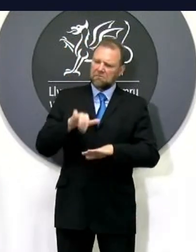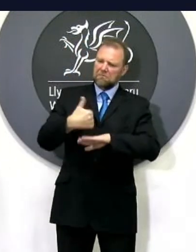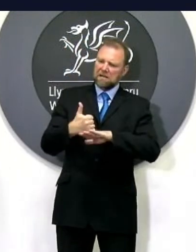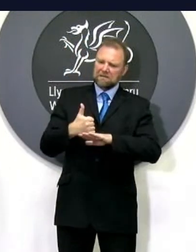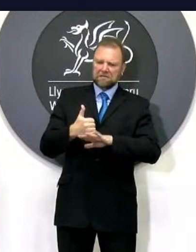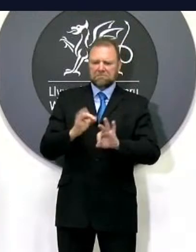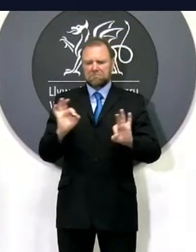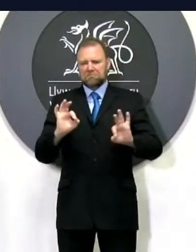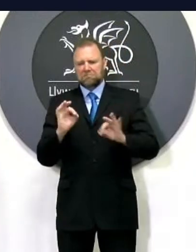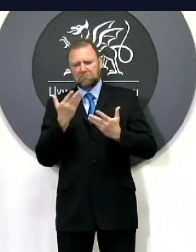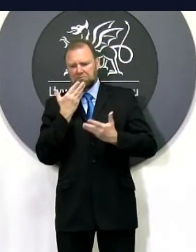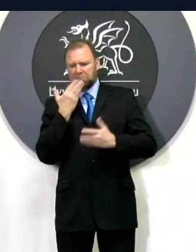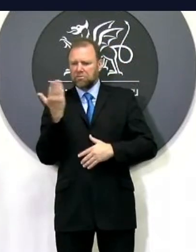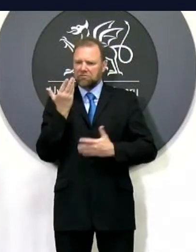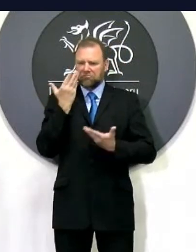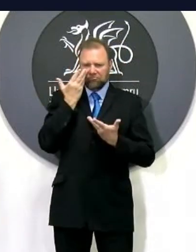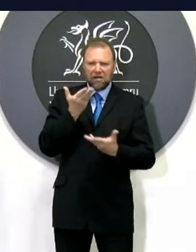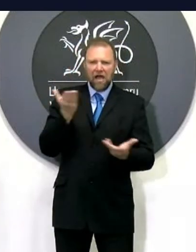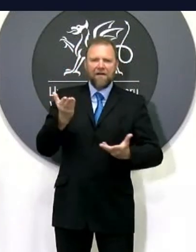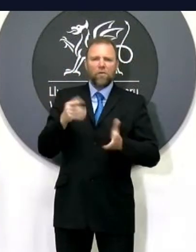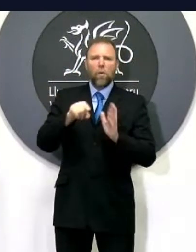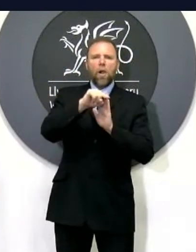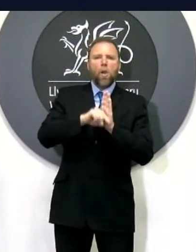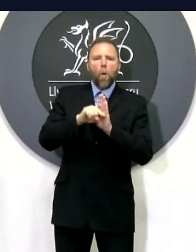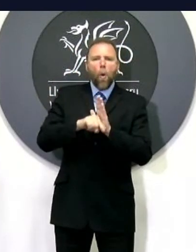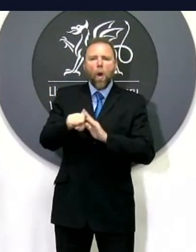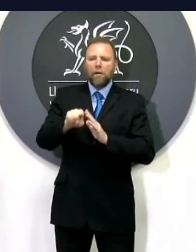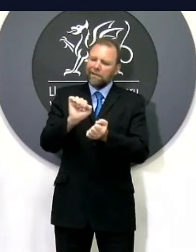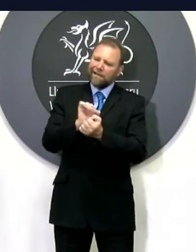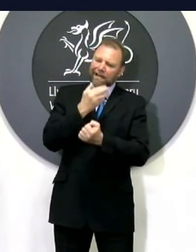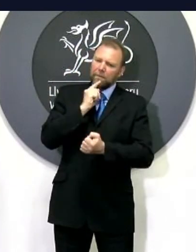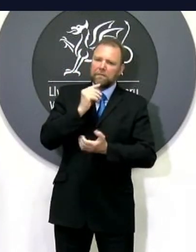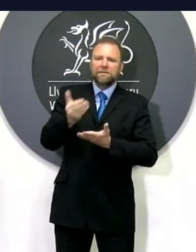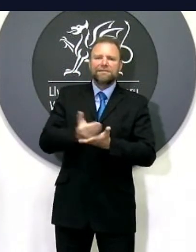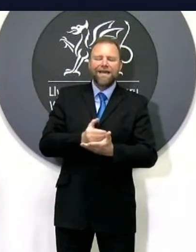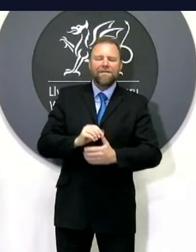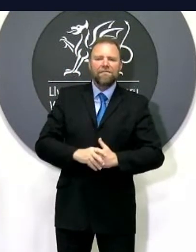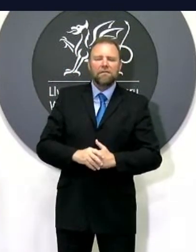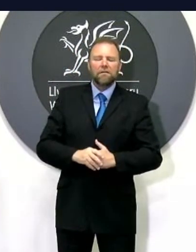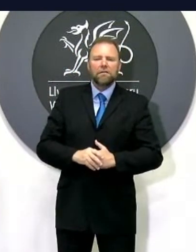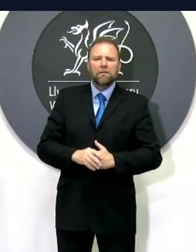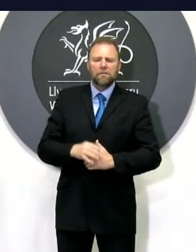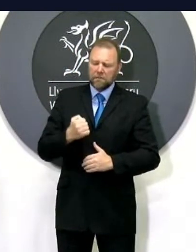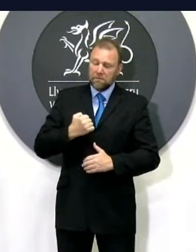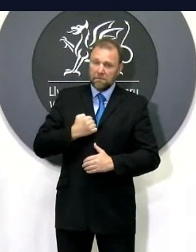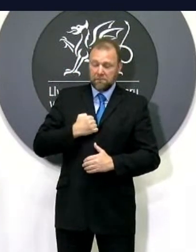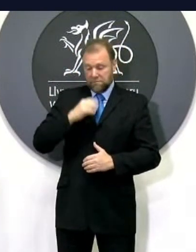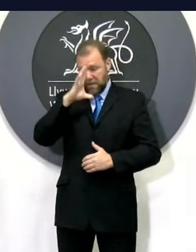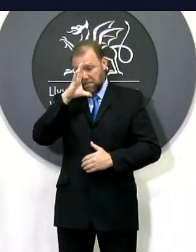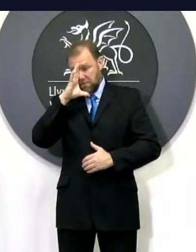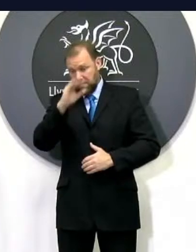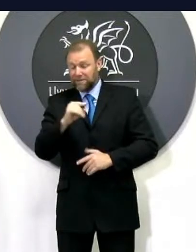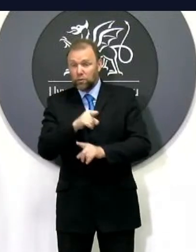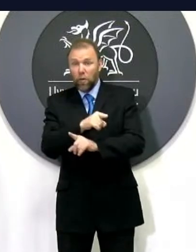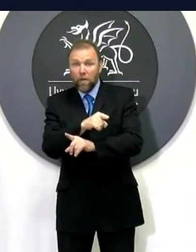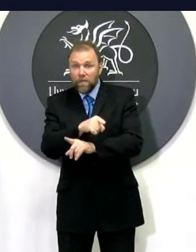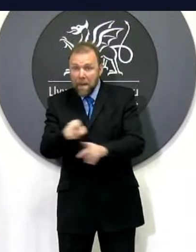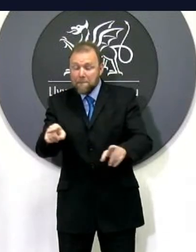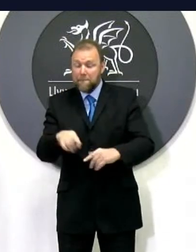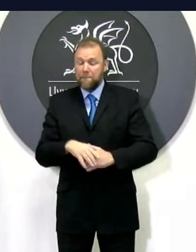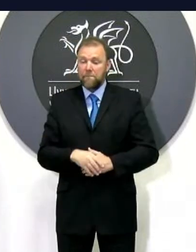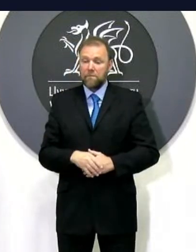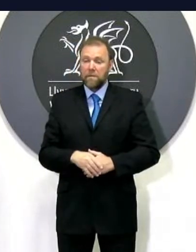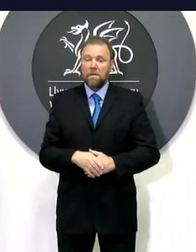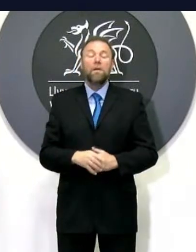for the law that keeps themselves and other people safe. So my message to them is that the huge majority of